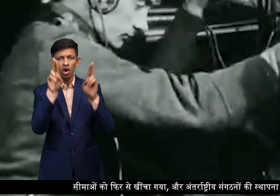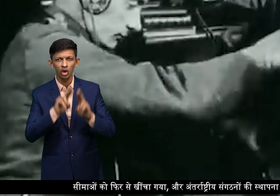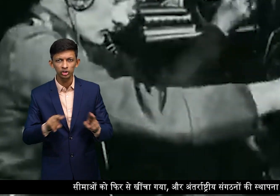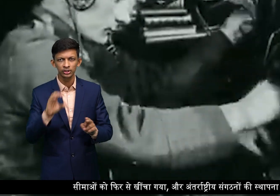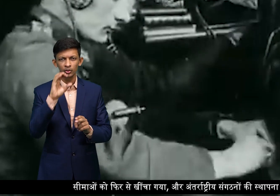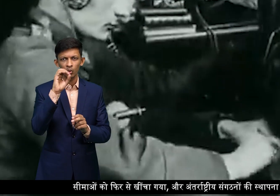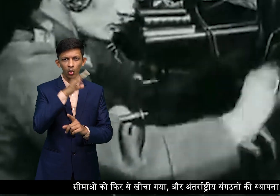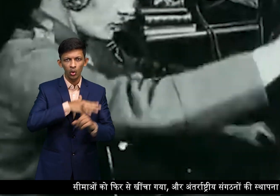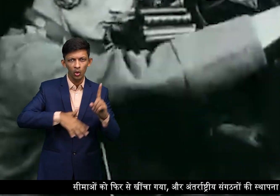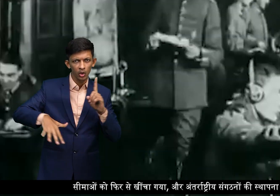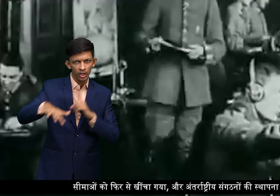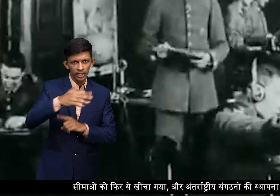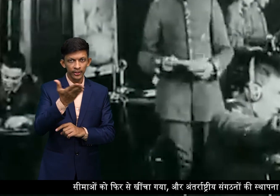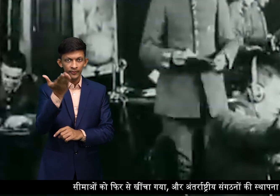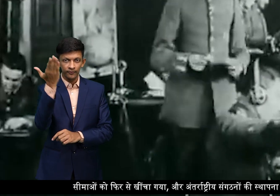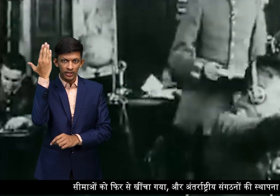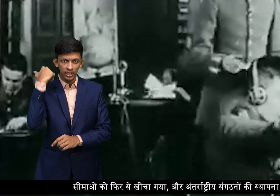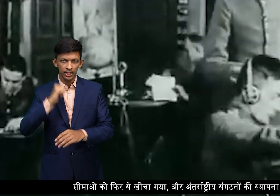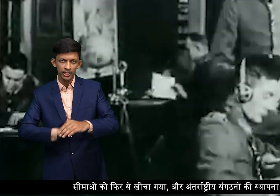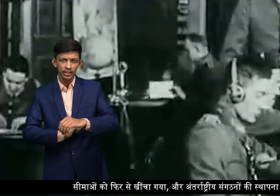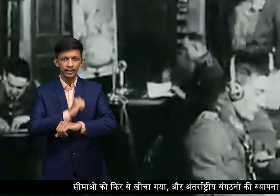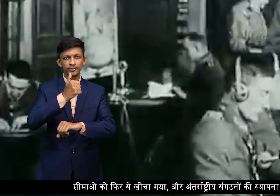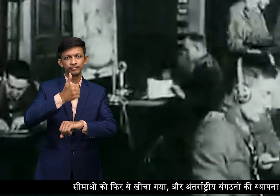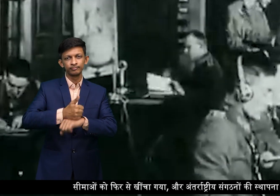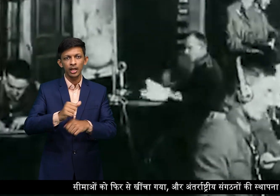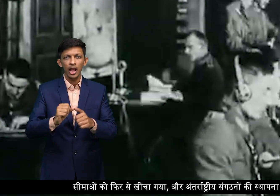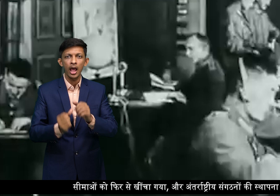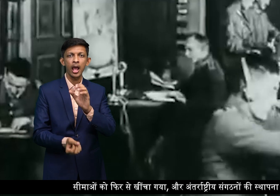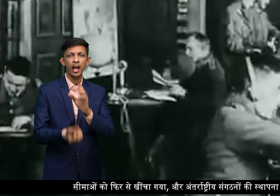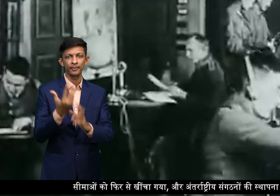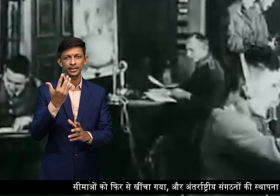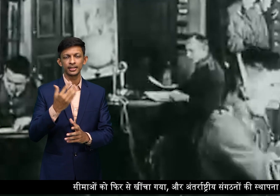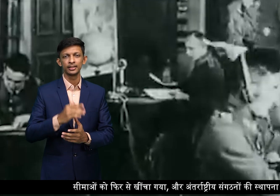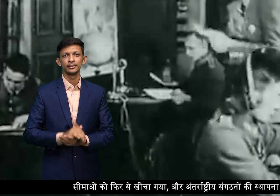and international organizations were established.